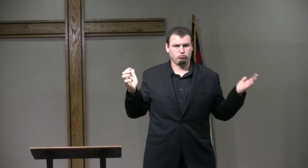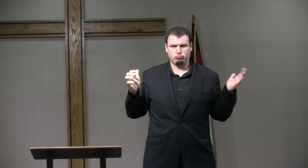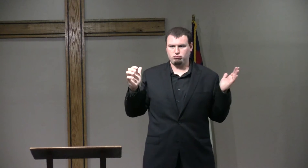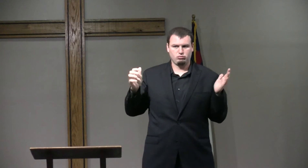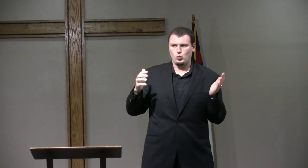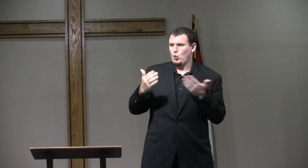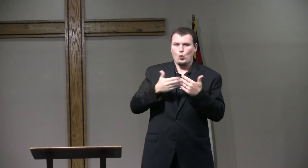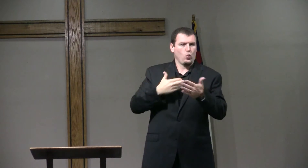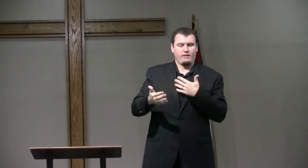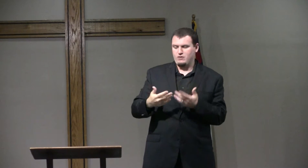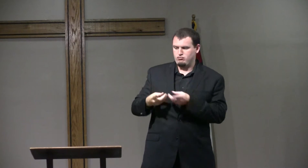wanted.